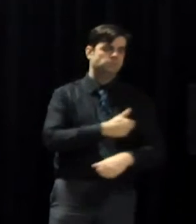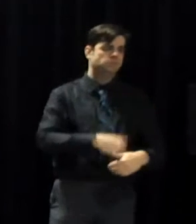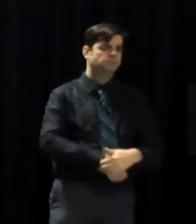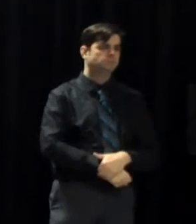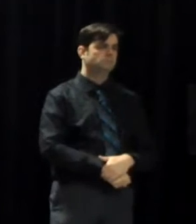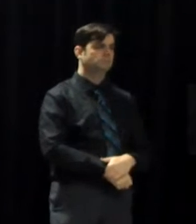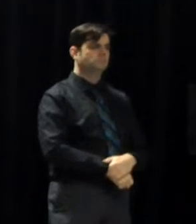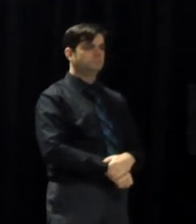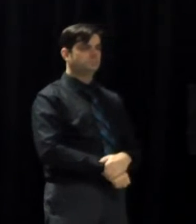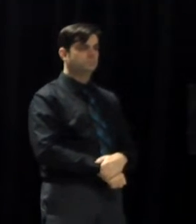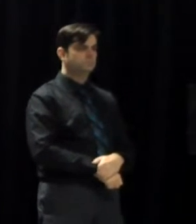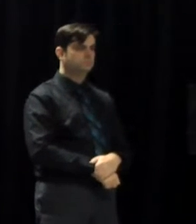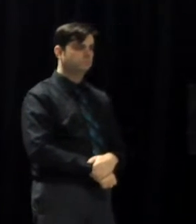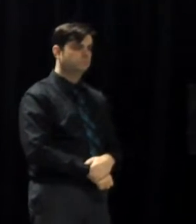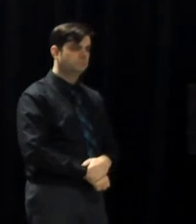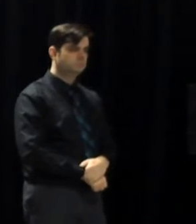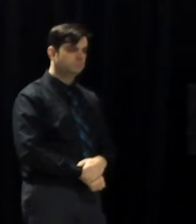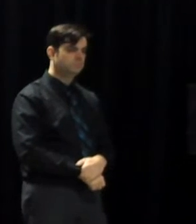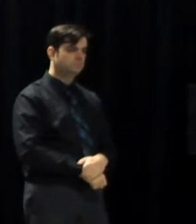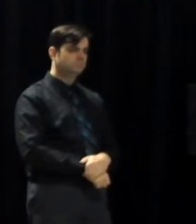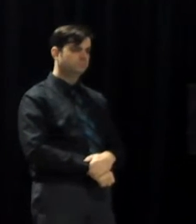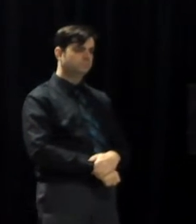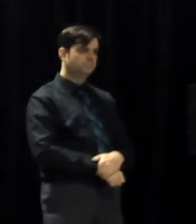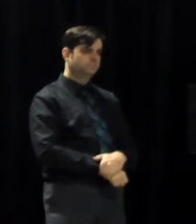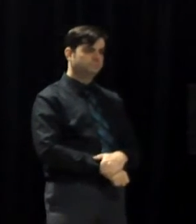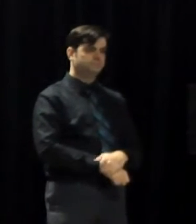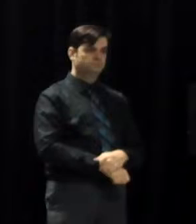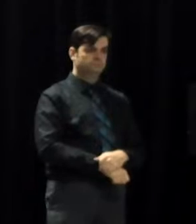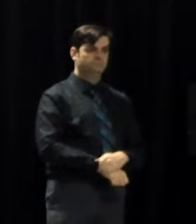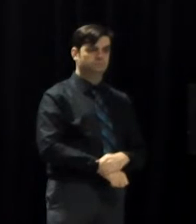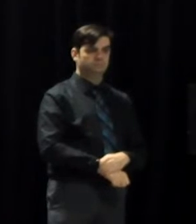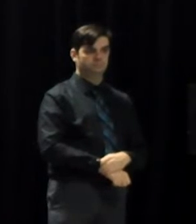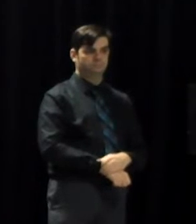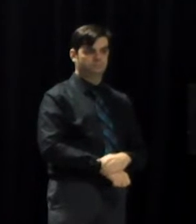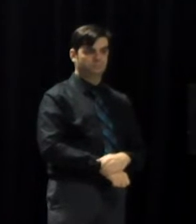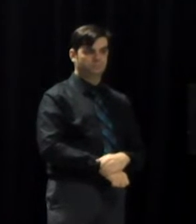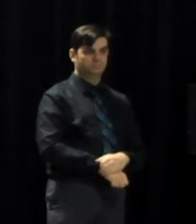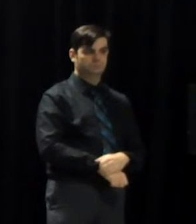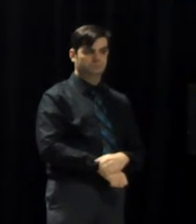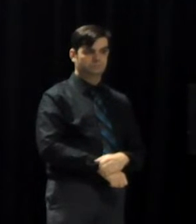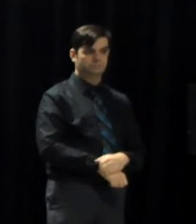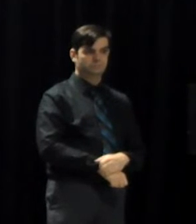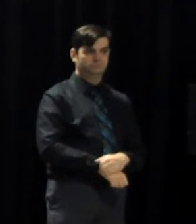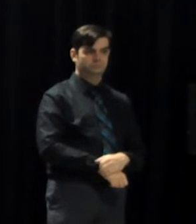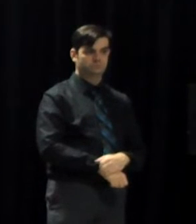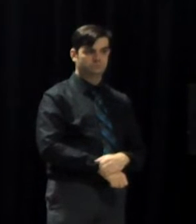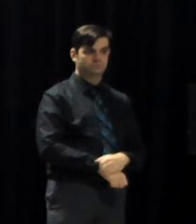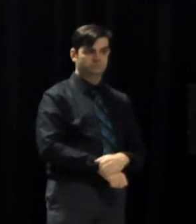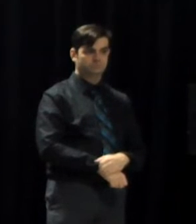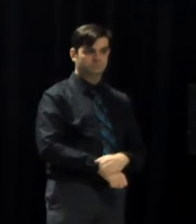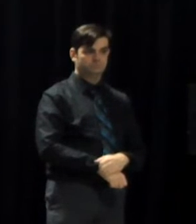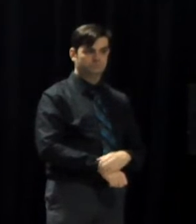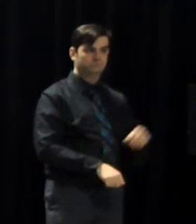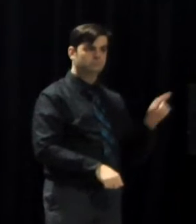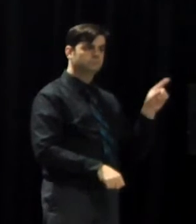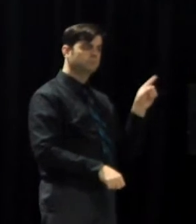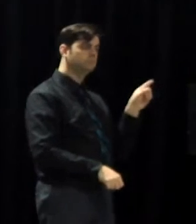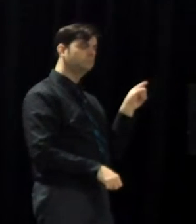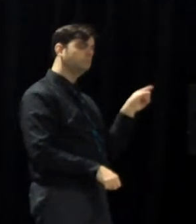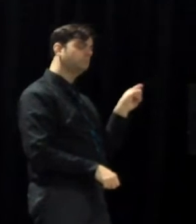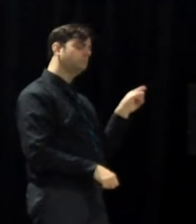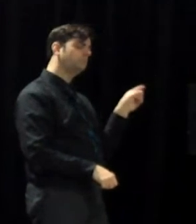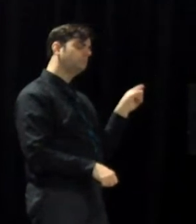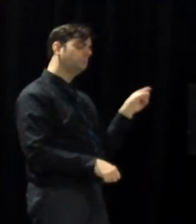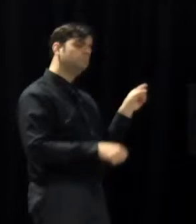realistic that they can add 25% to their capacity with staffing? With staffing? I